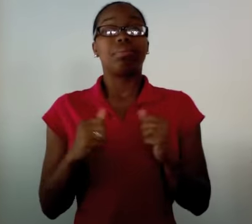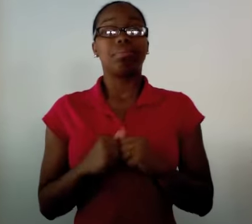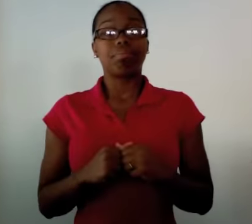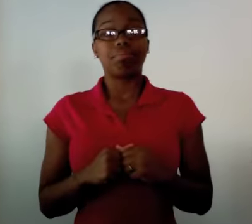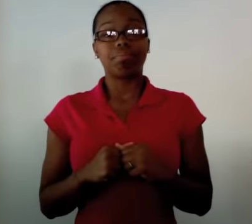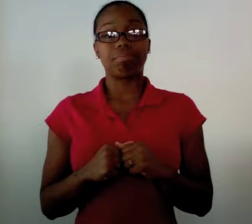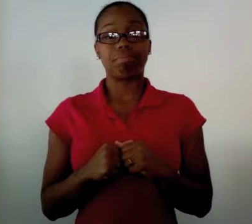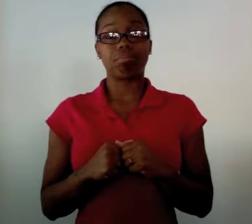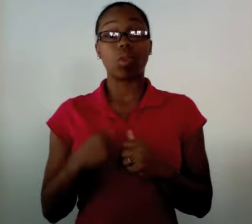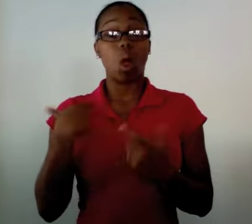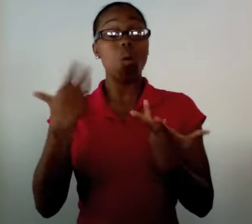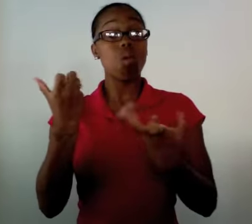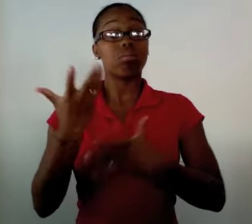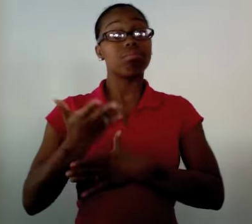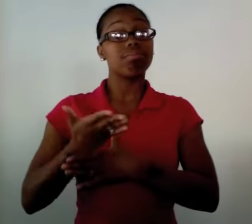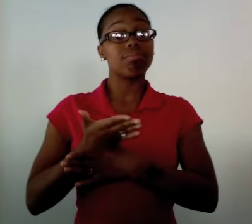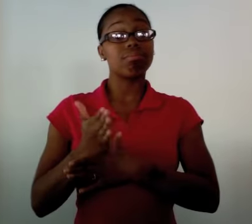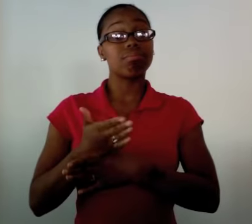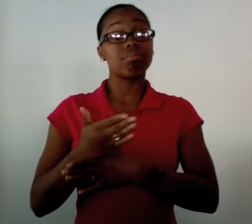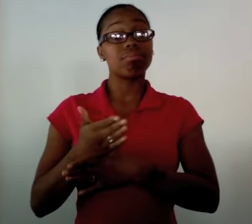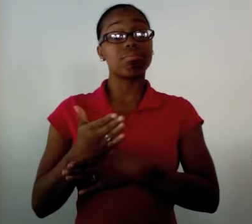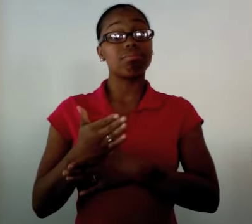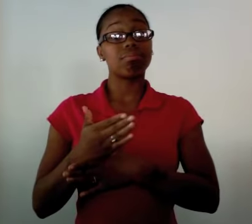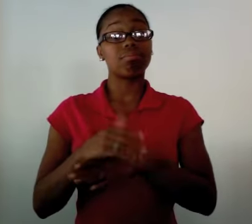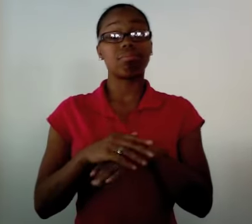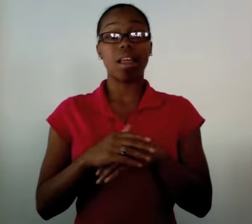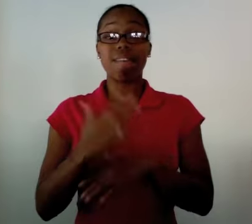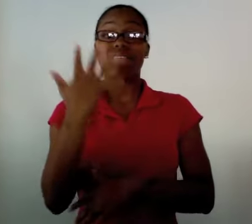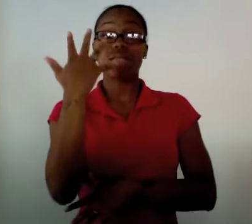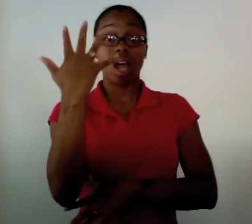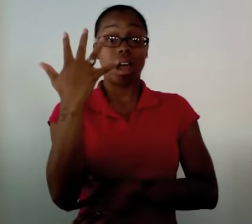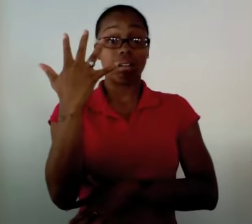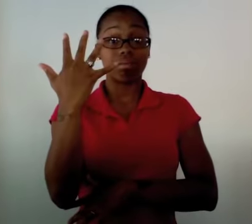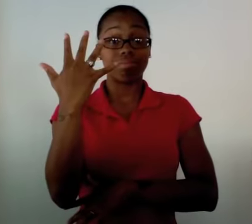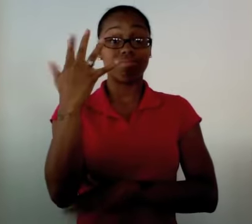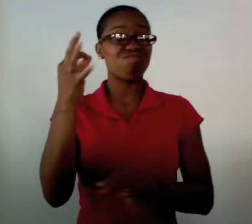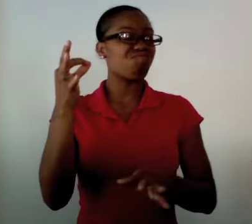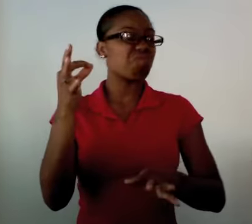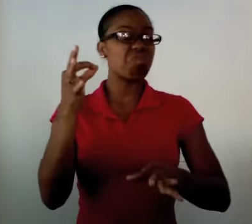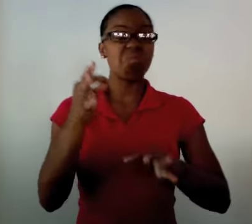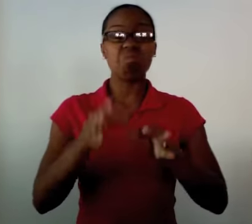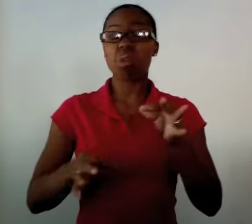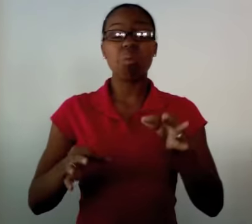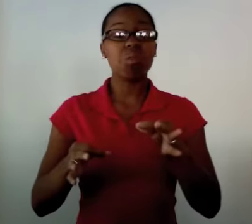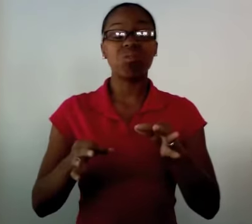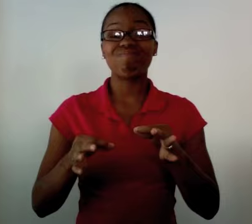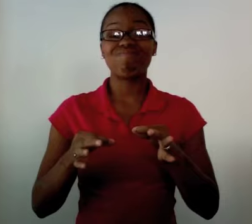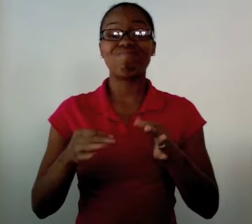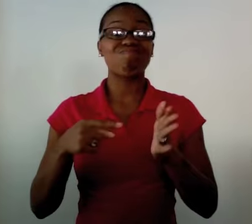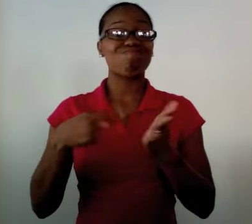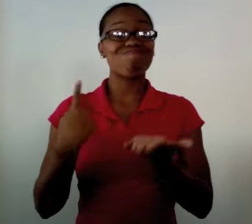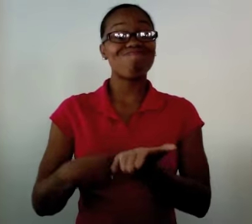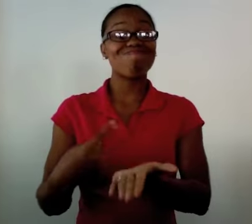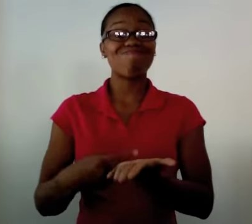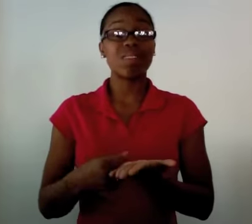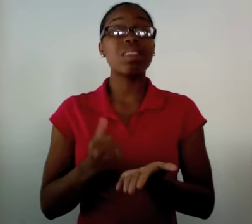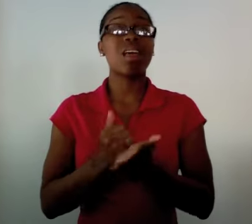I'd like to share with you 5 simple exercises, tools you can take away with you to improve your own conscious listening. Would you like